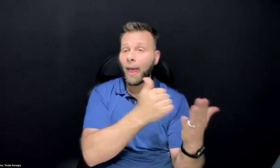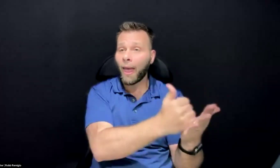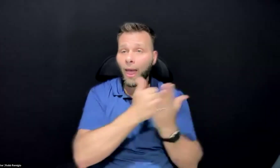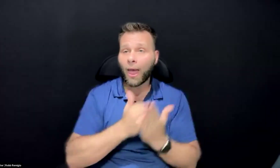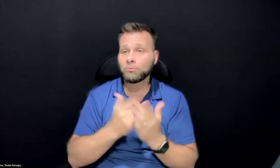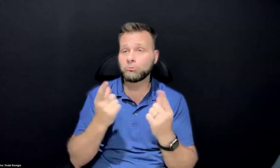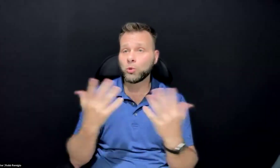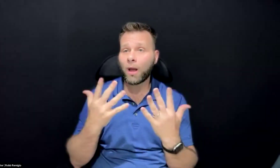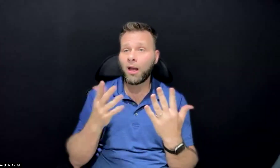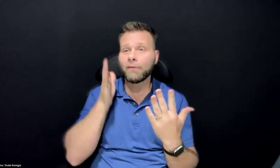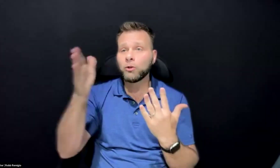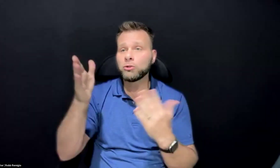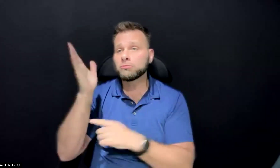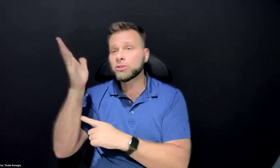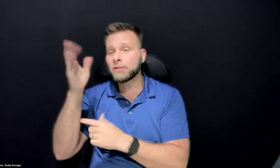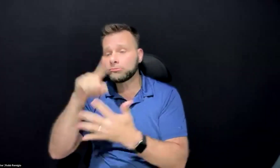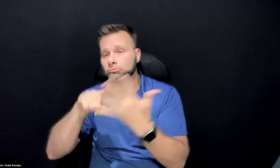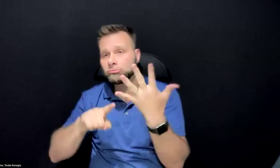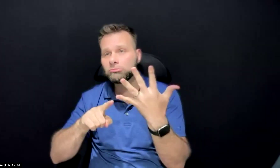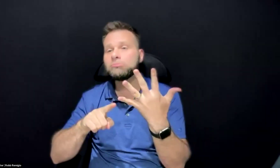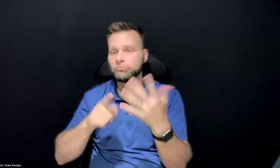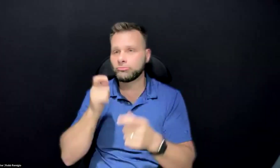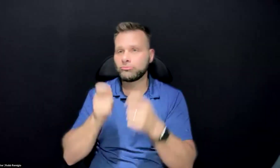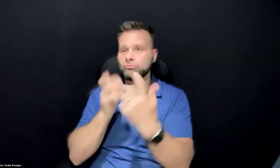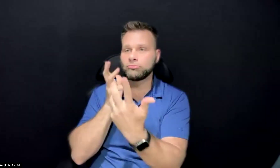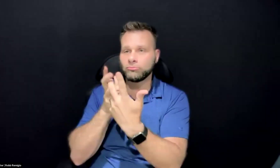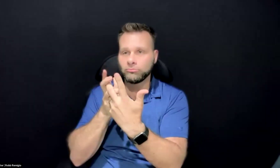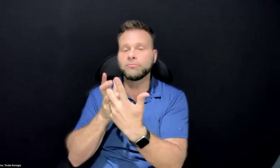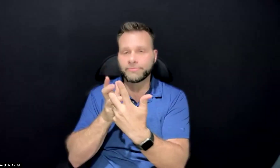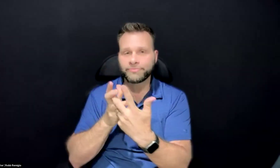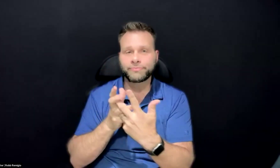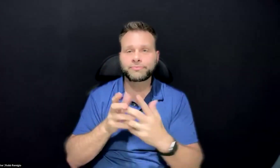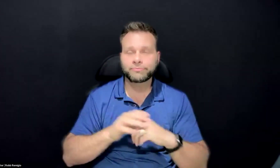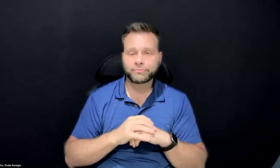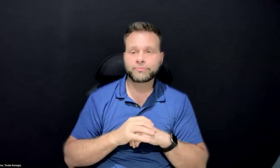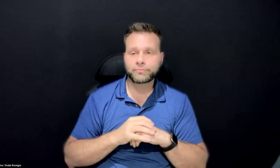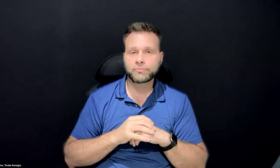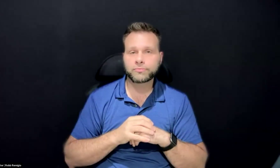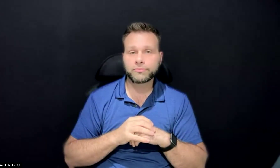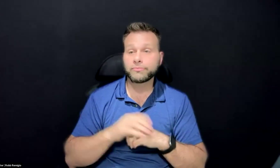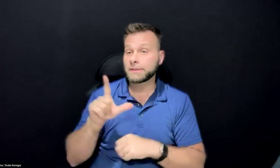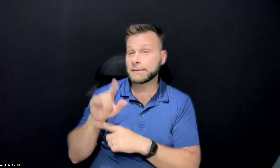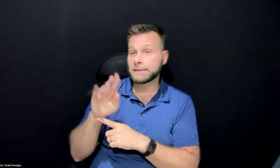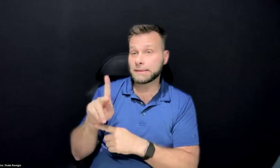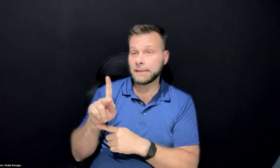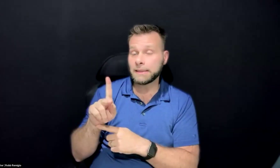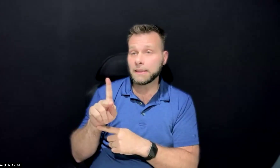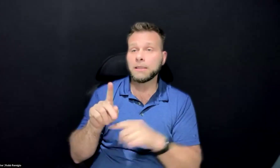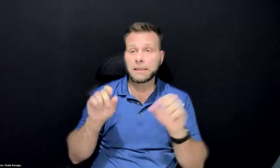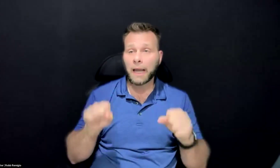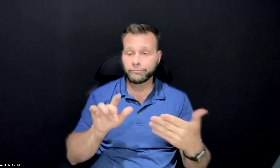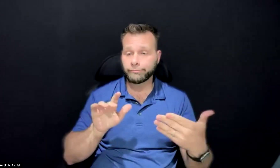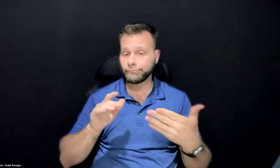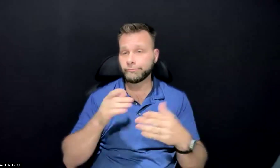presentations, including discussions about topics to present. You will also receive a link to view the recording of this